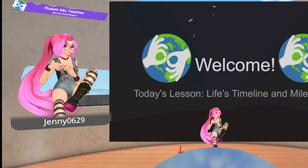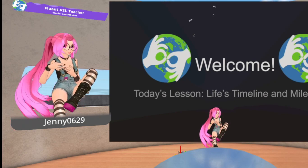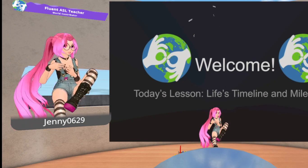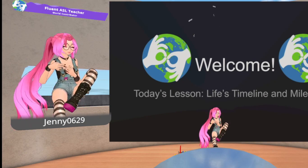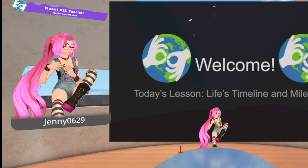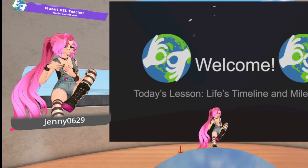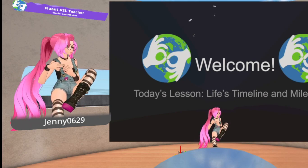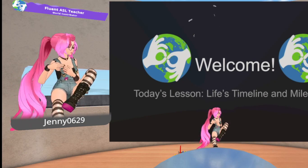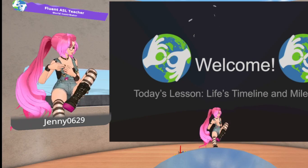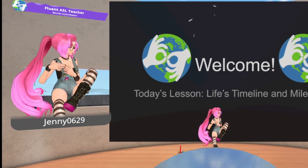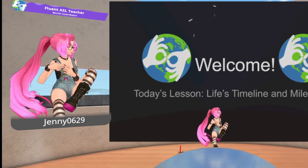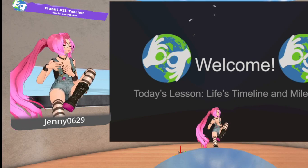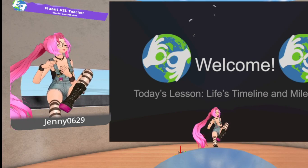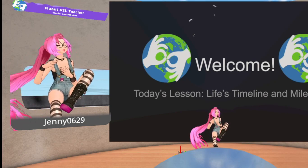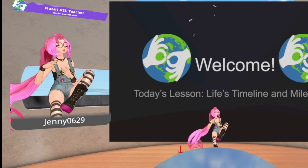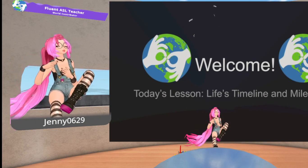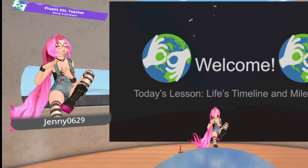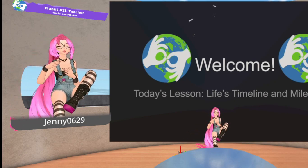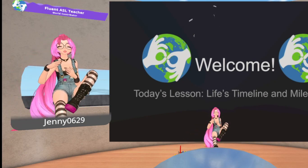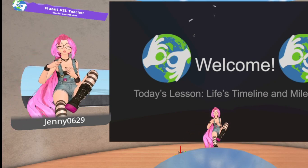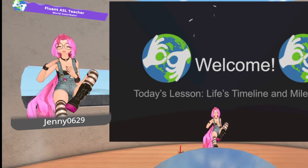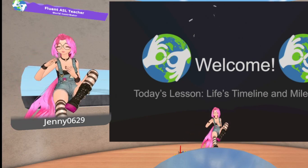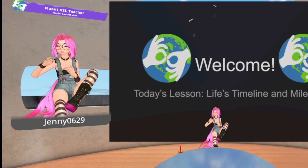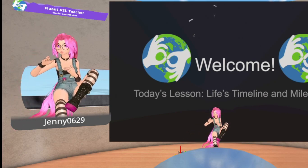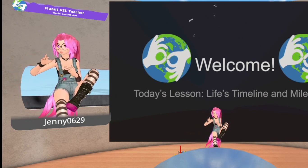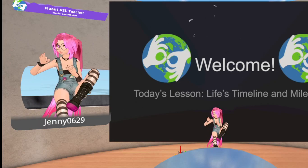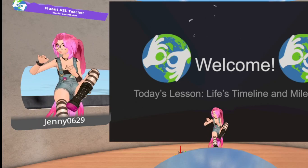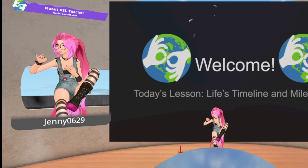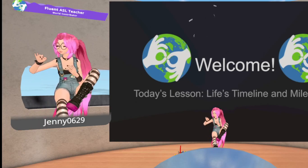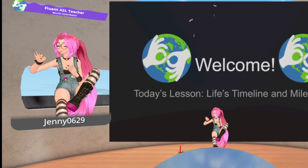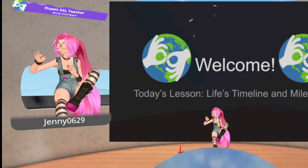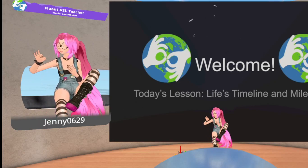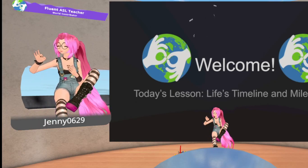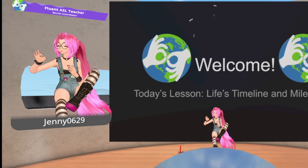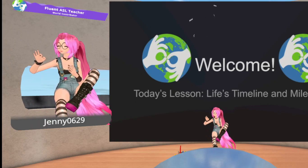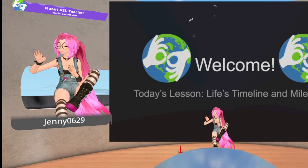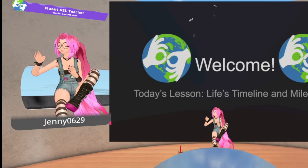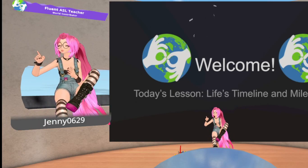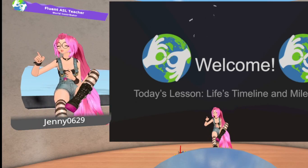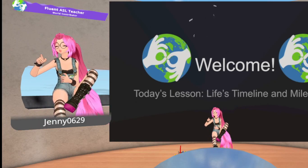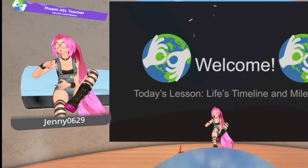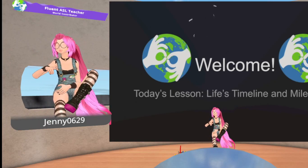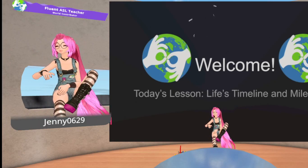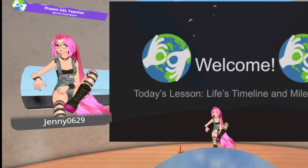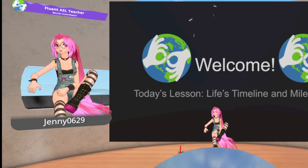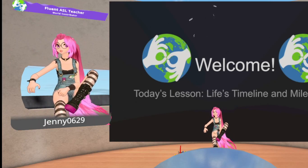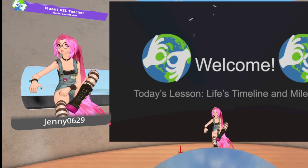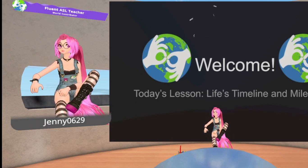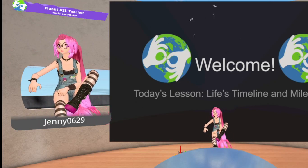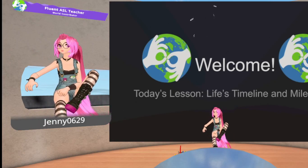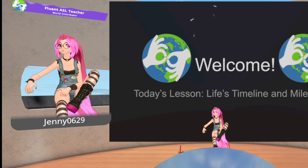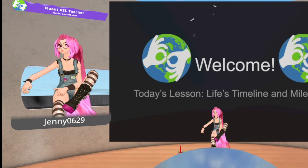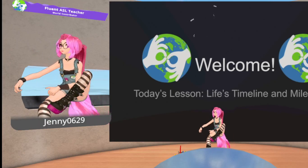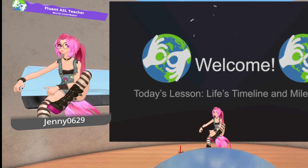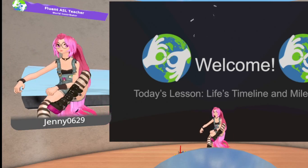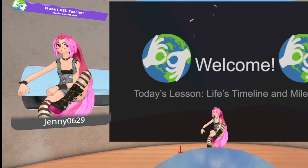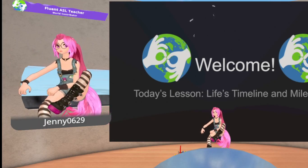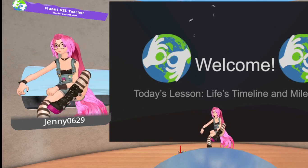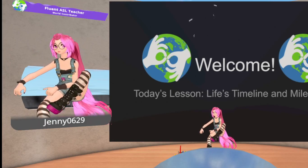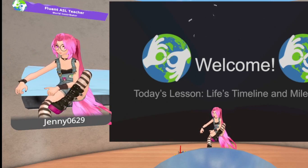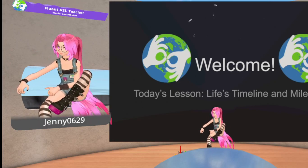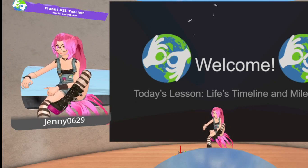tidbit of deaf culture. Anything else? before. Yes, Kiri.